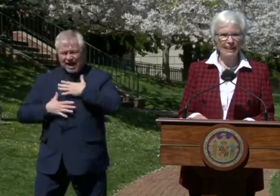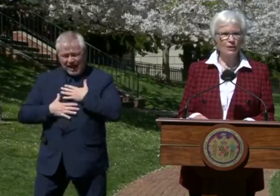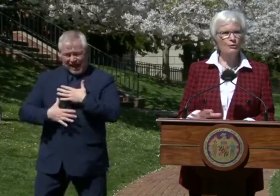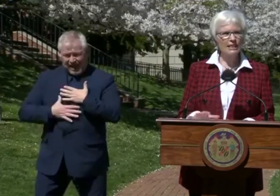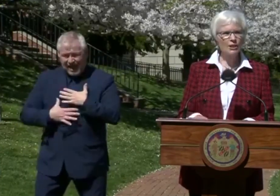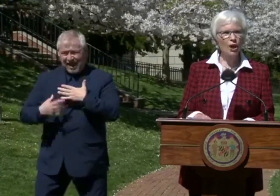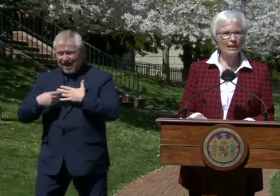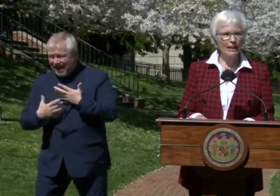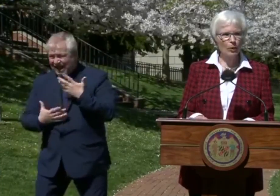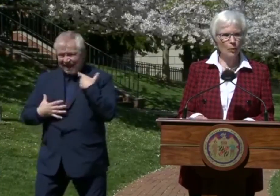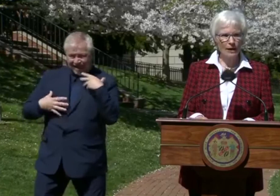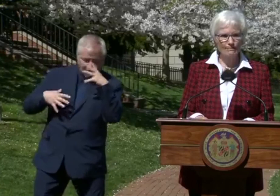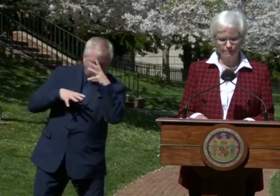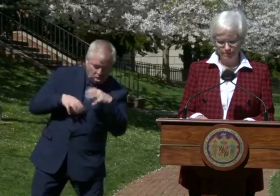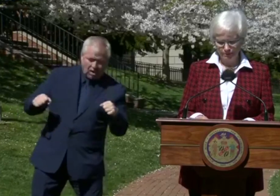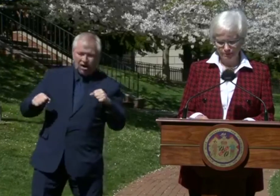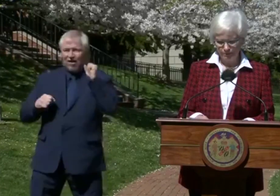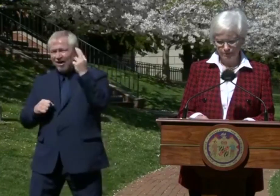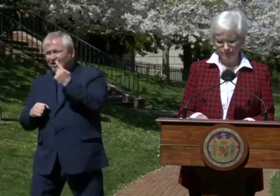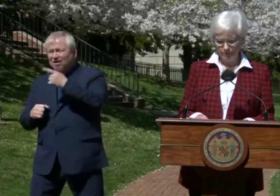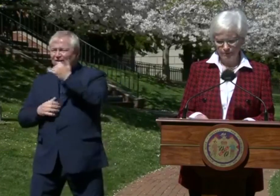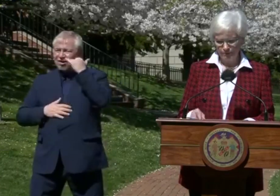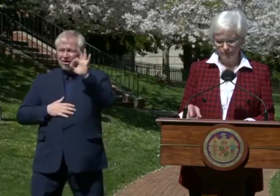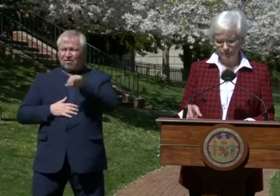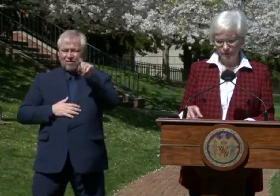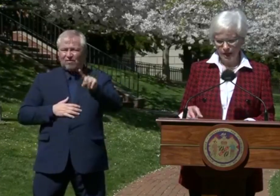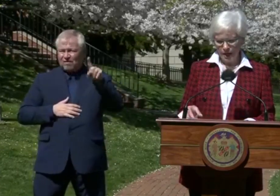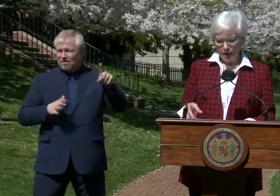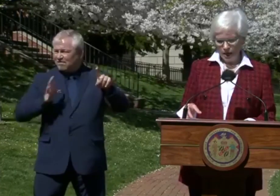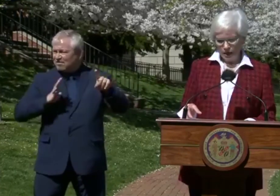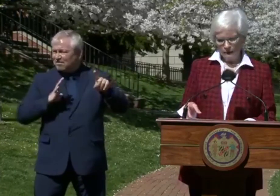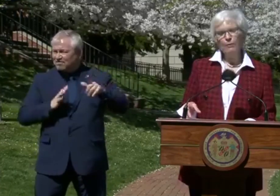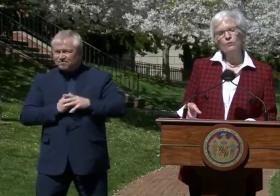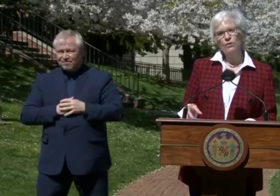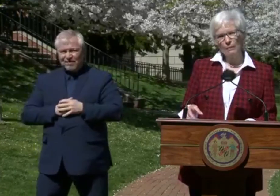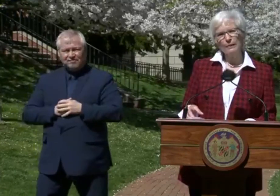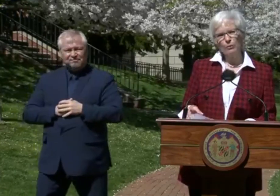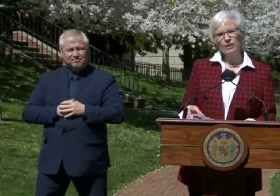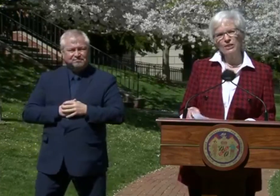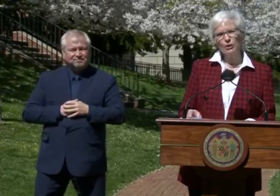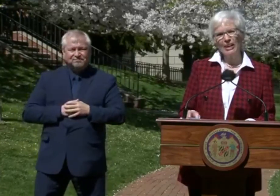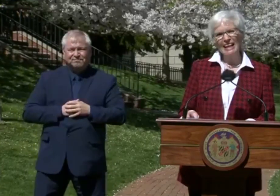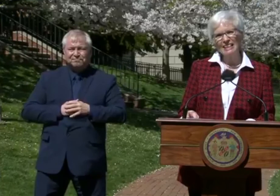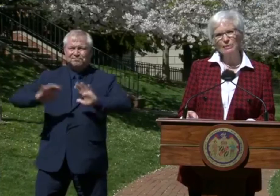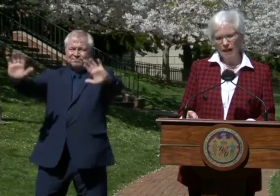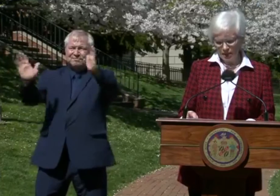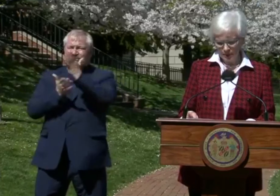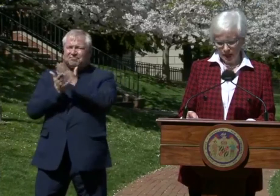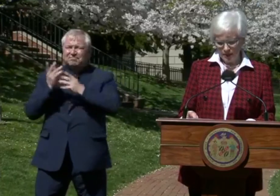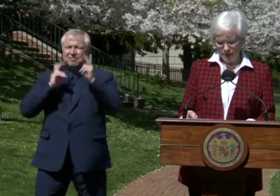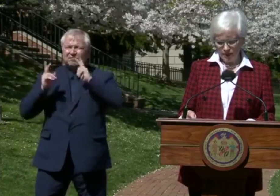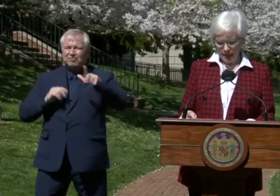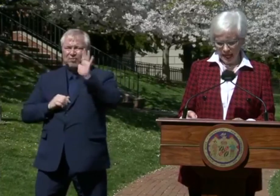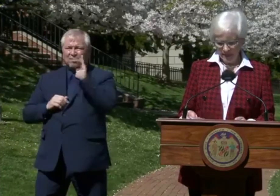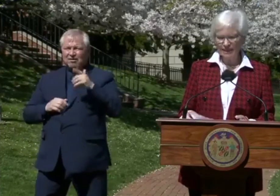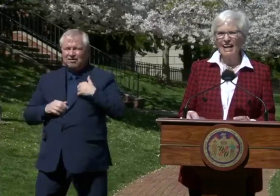feel faint, you need to call 911. some people will deteriorate and need to be